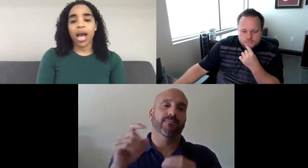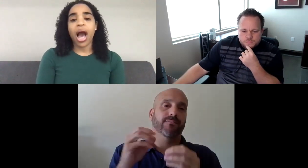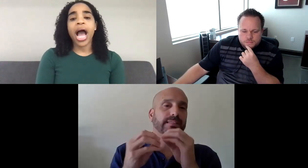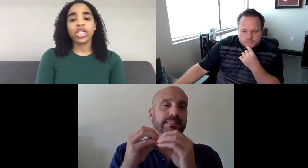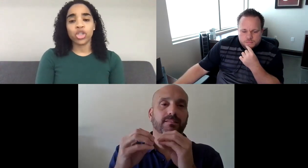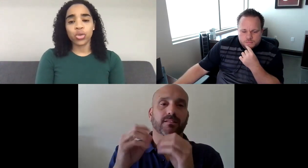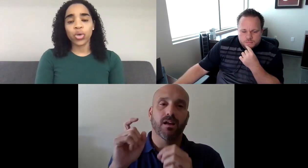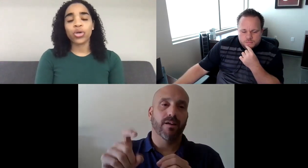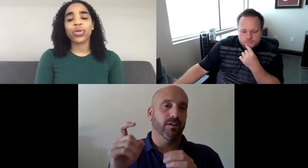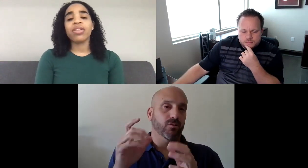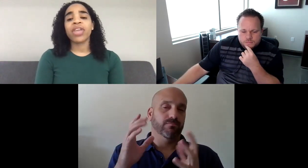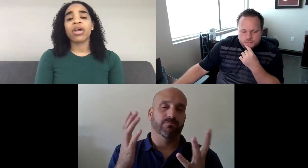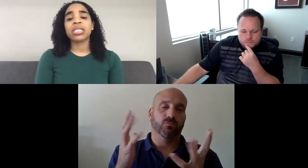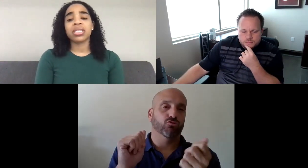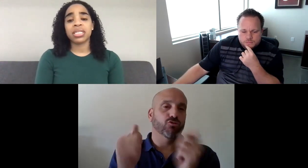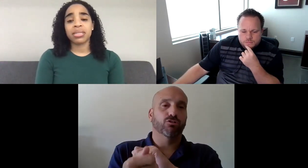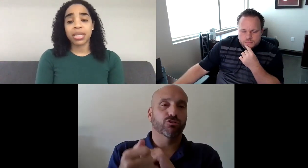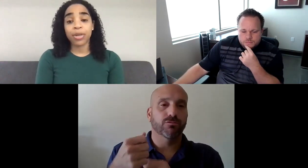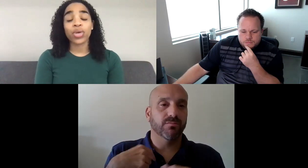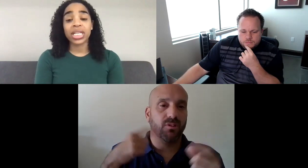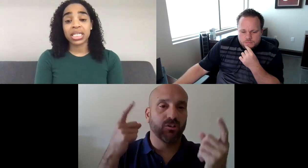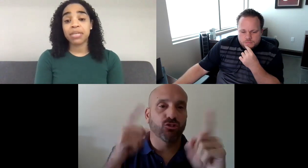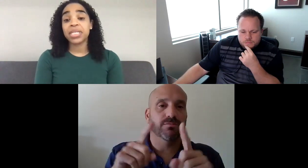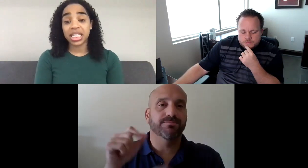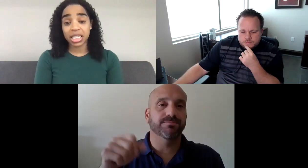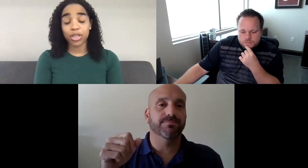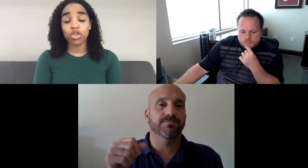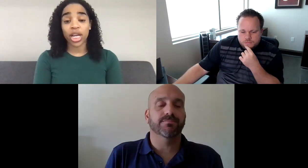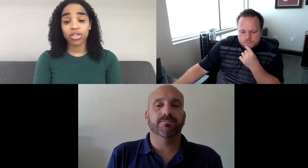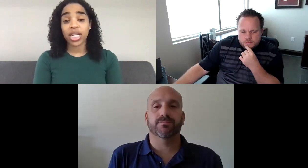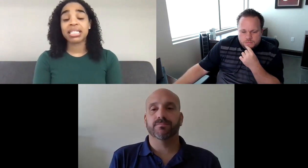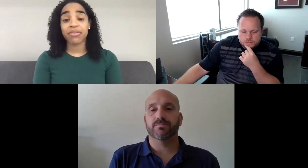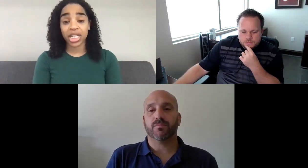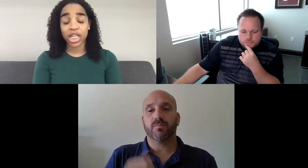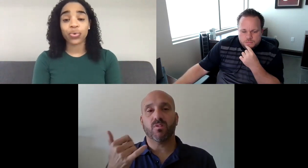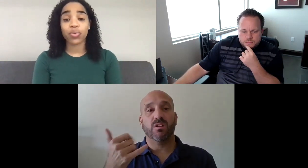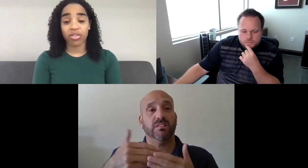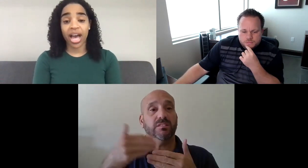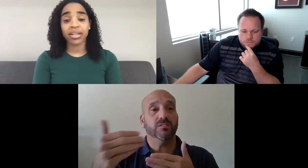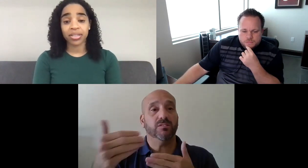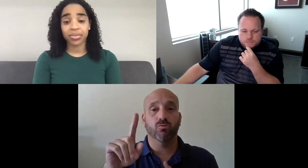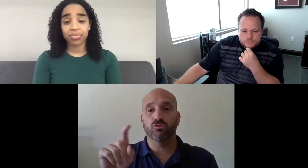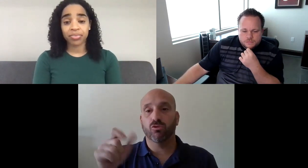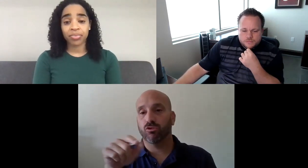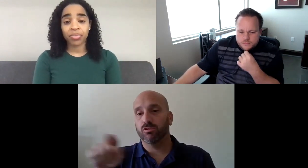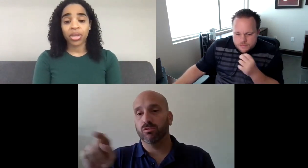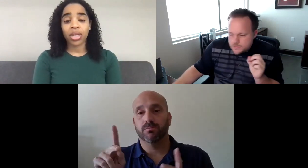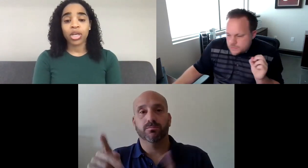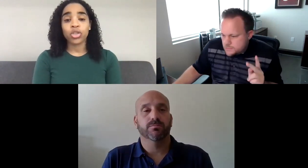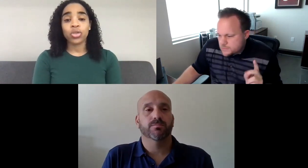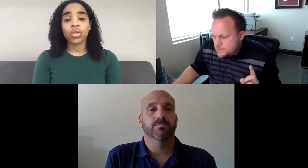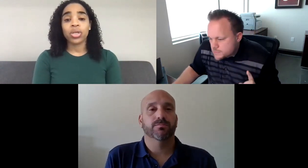I do agree that systemic racism needs to be changed. I definitely agree with that.